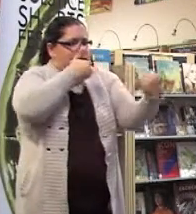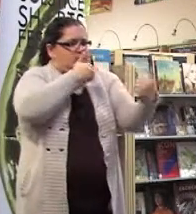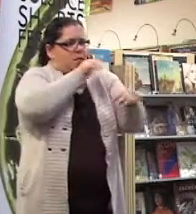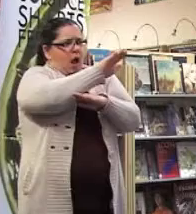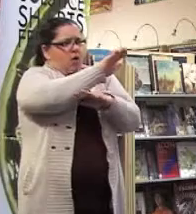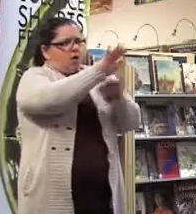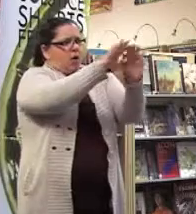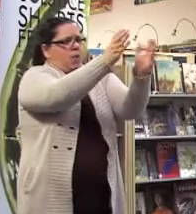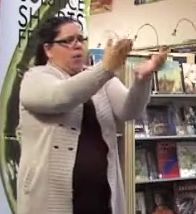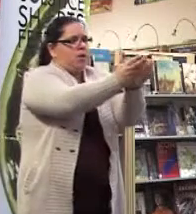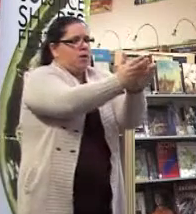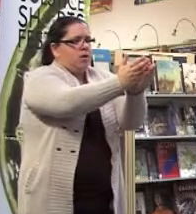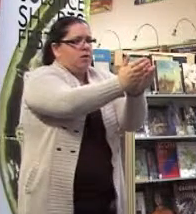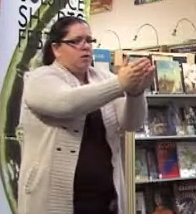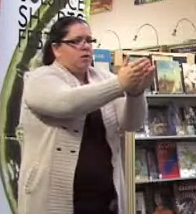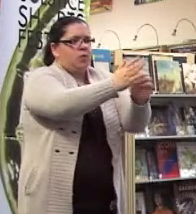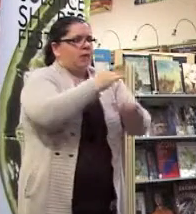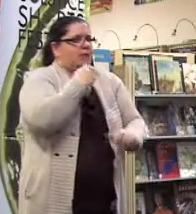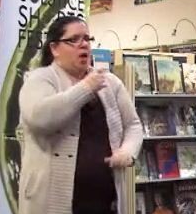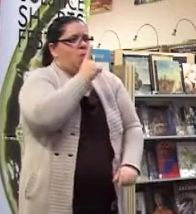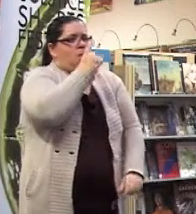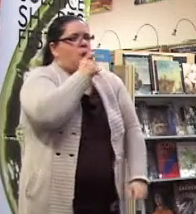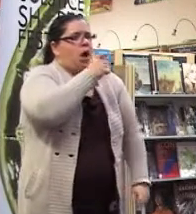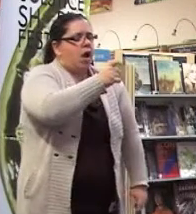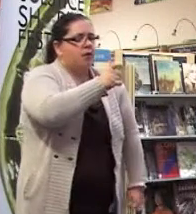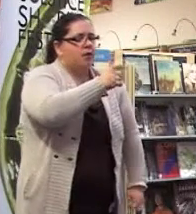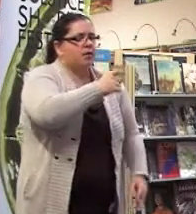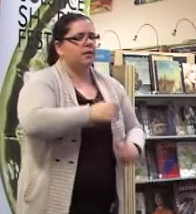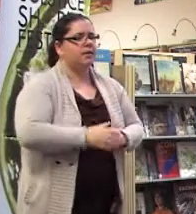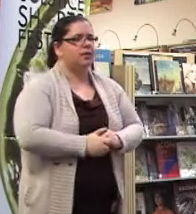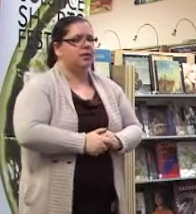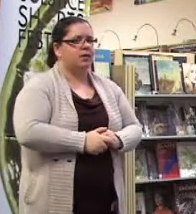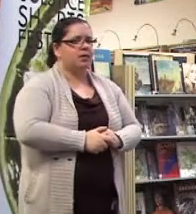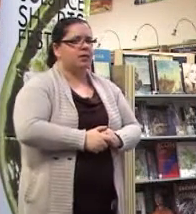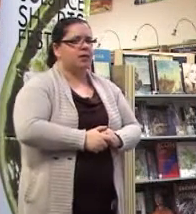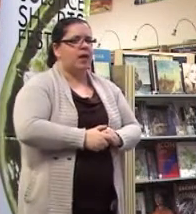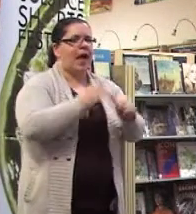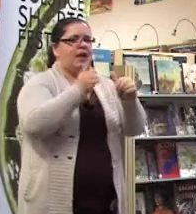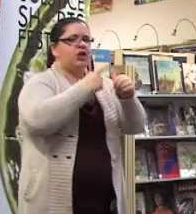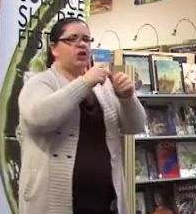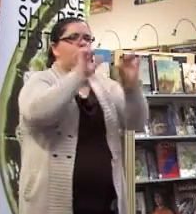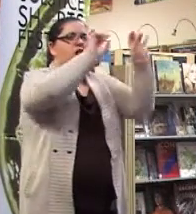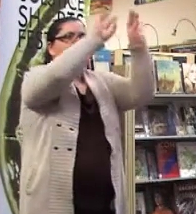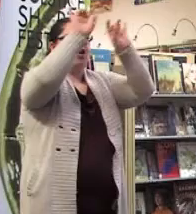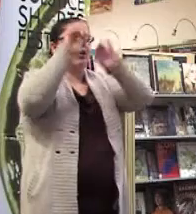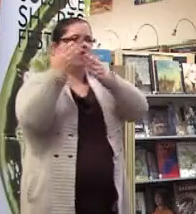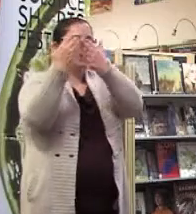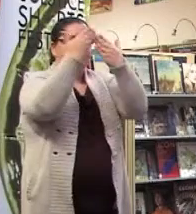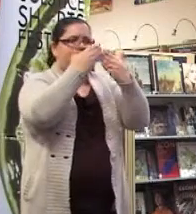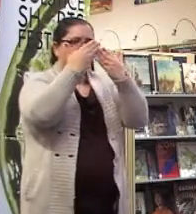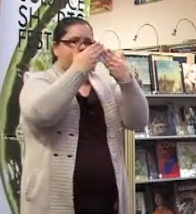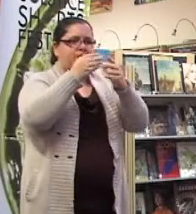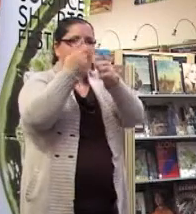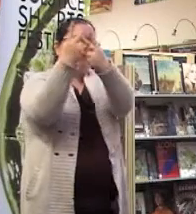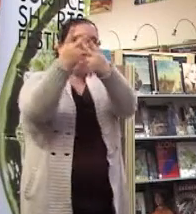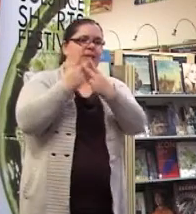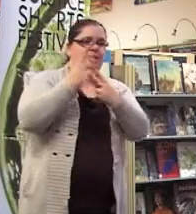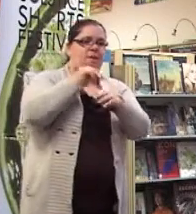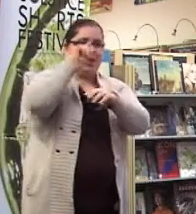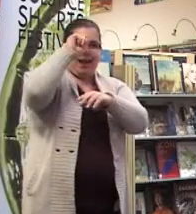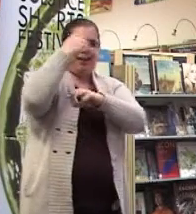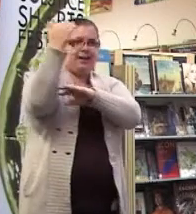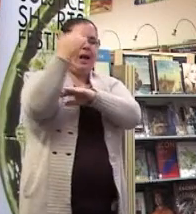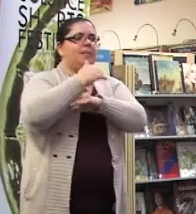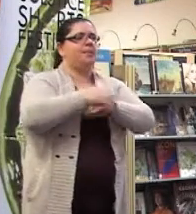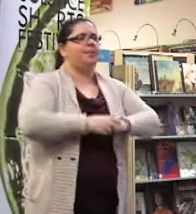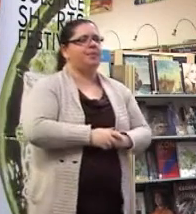narrative. Don't breathe a word. Ashish the astrologer is visiting from Jaipur, India, and we gather in the lounge above the shop, which